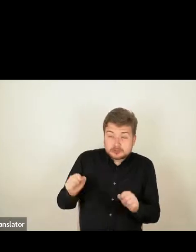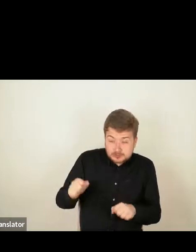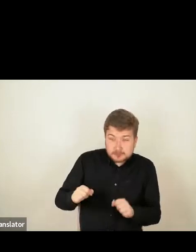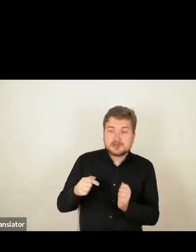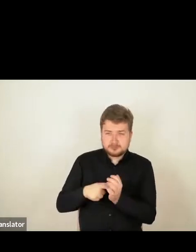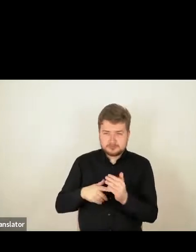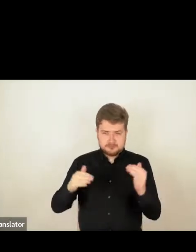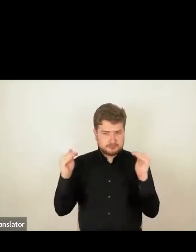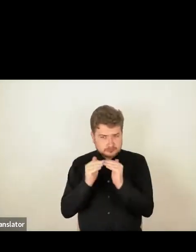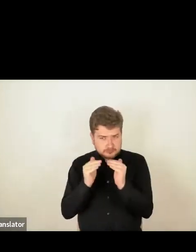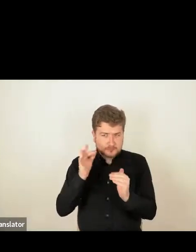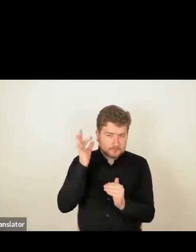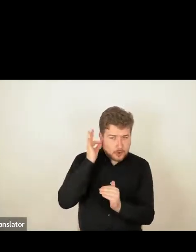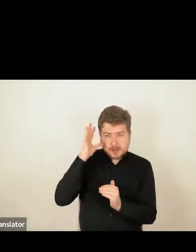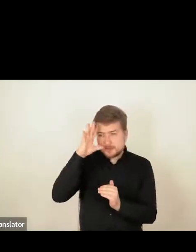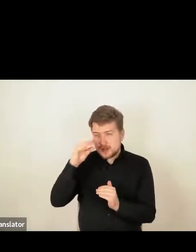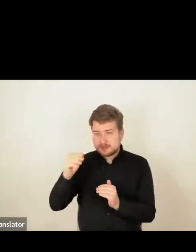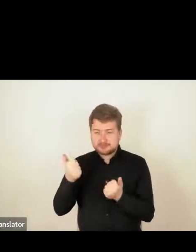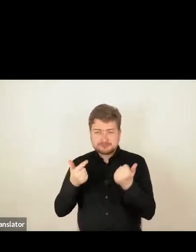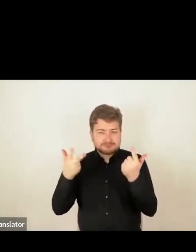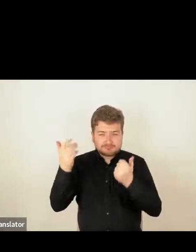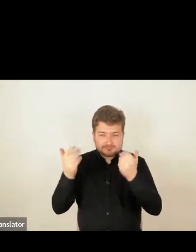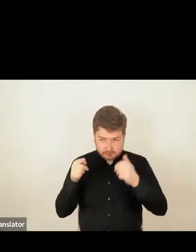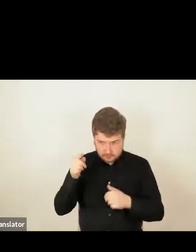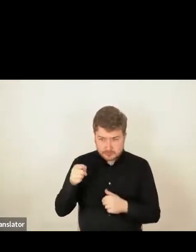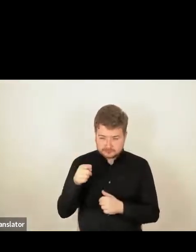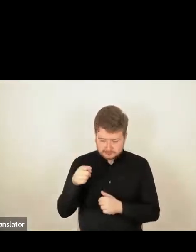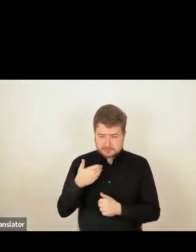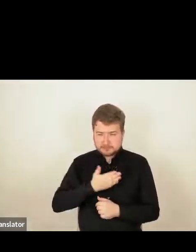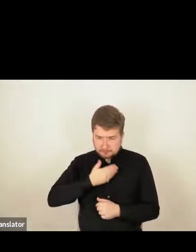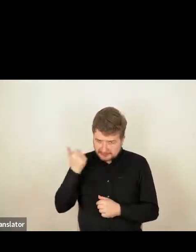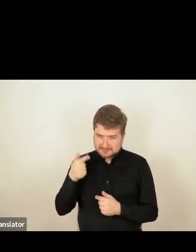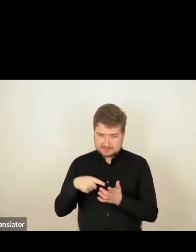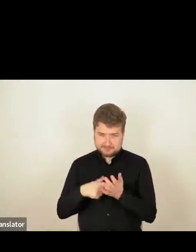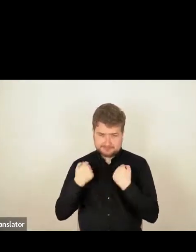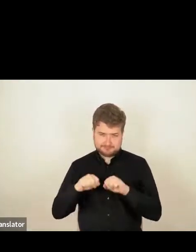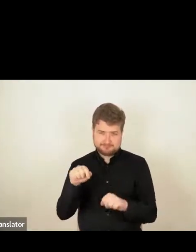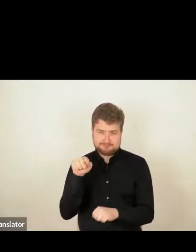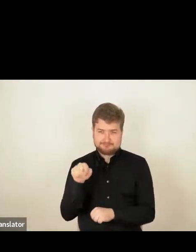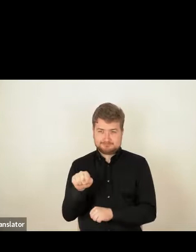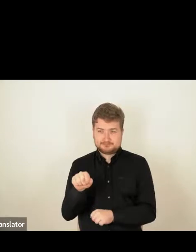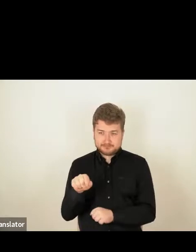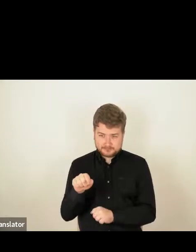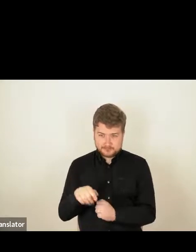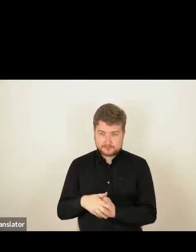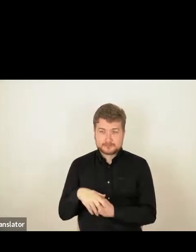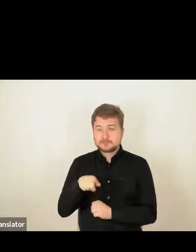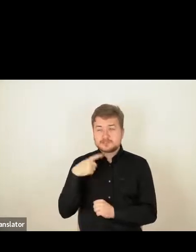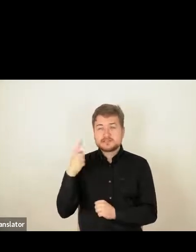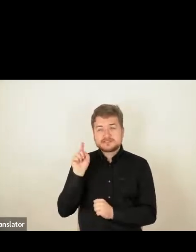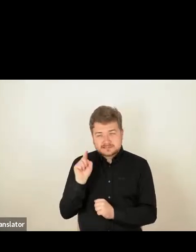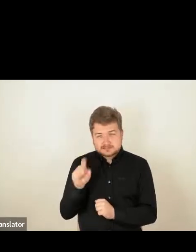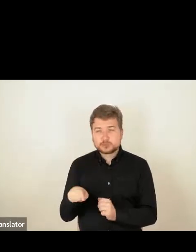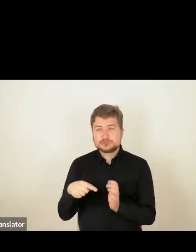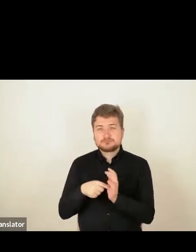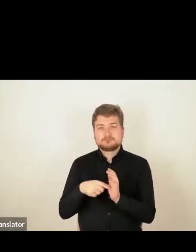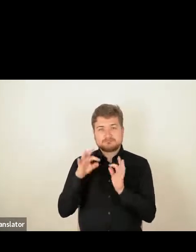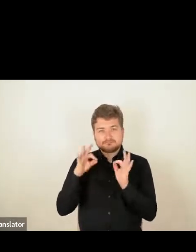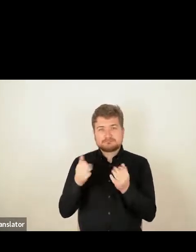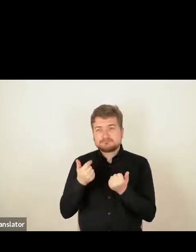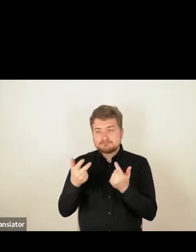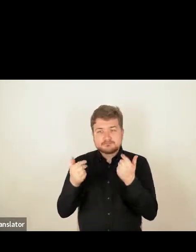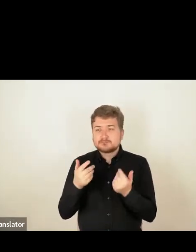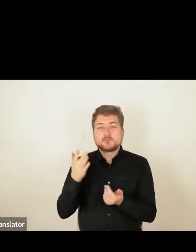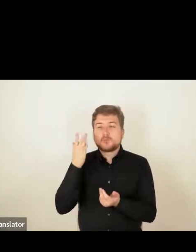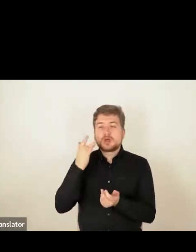that you should still have a gender quota. We need that range of views. Just because some women are going